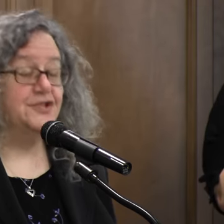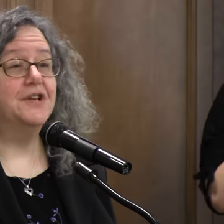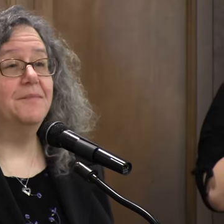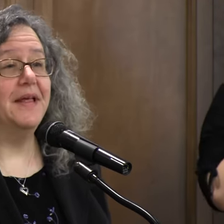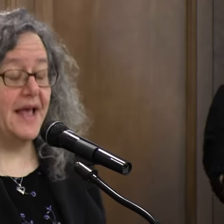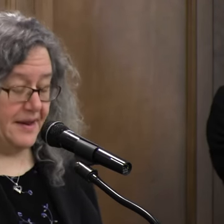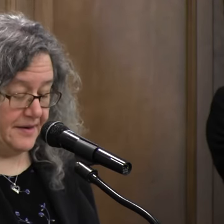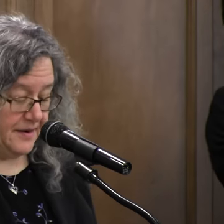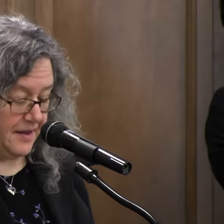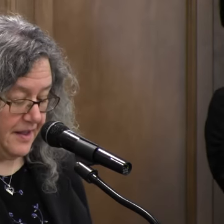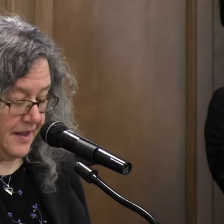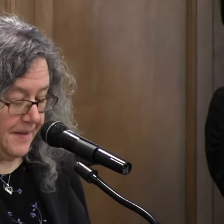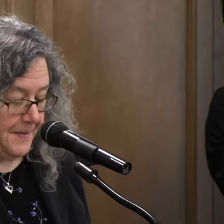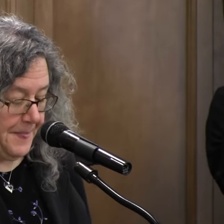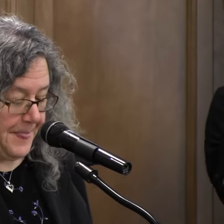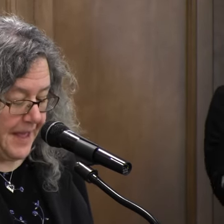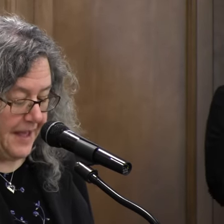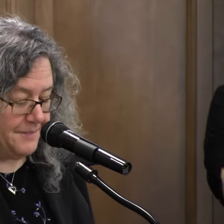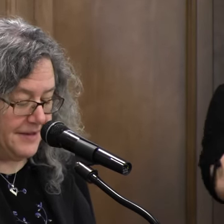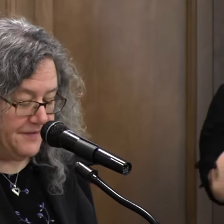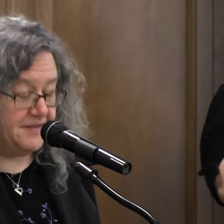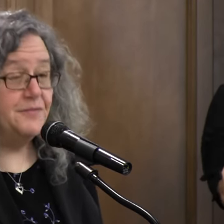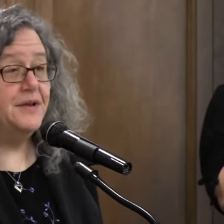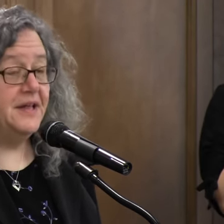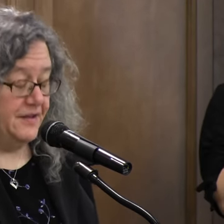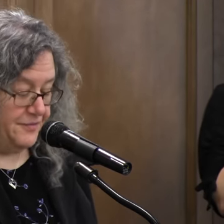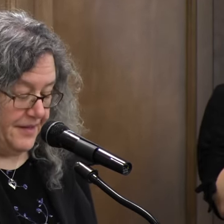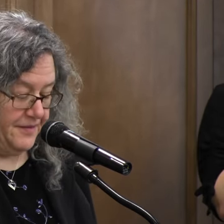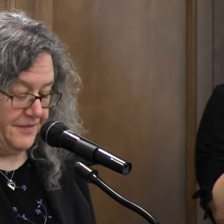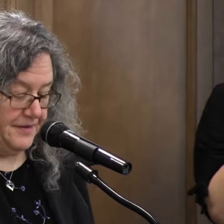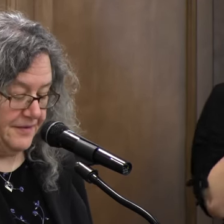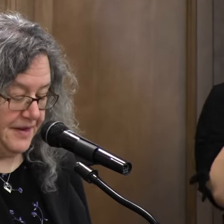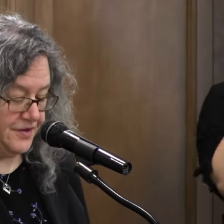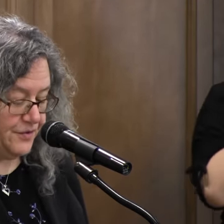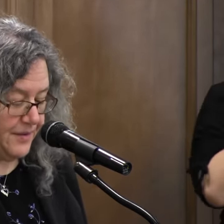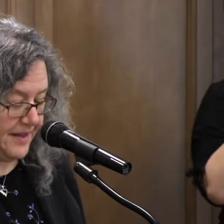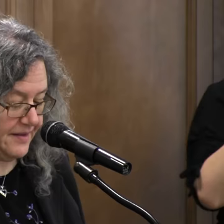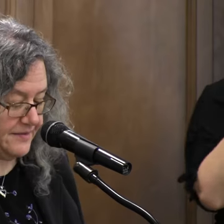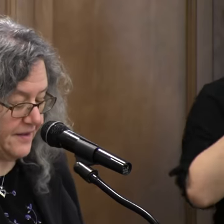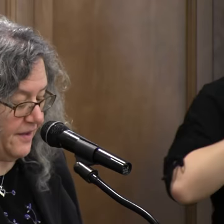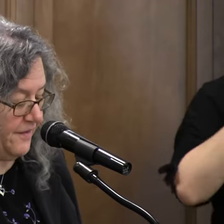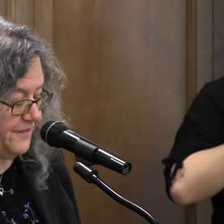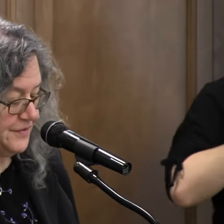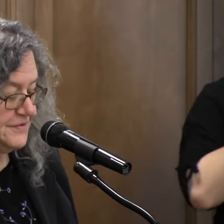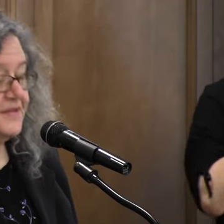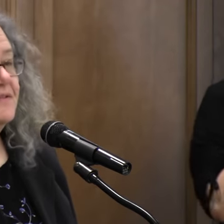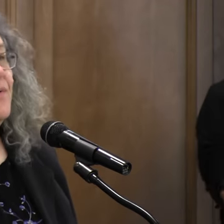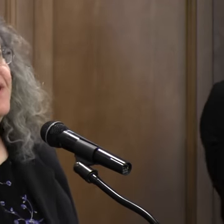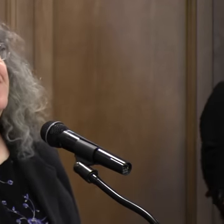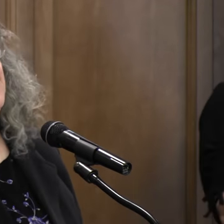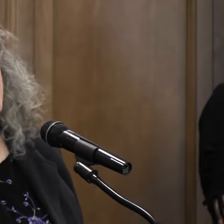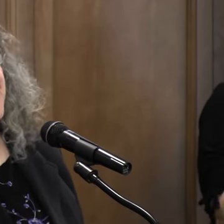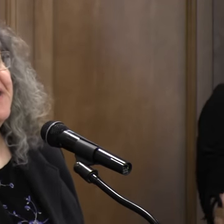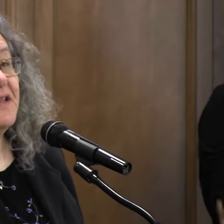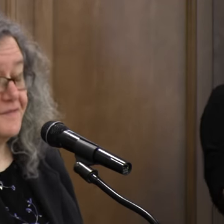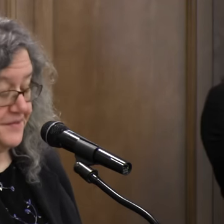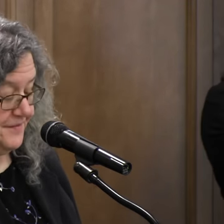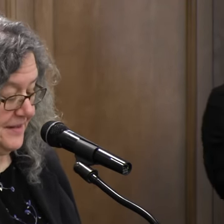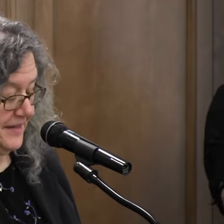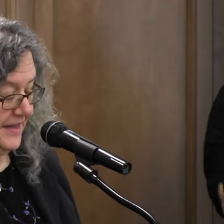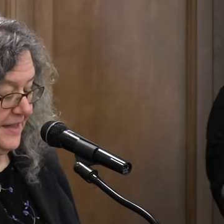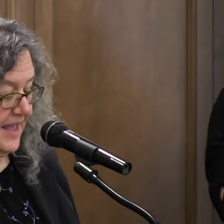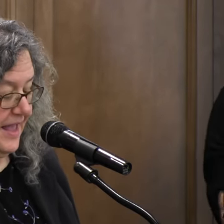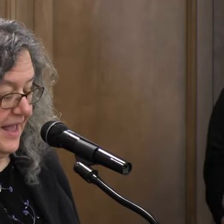Riverside Church in Manhattan. I believe this reading is relevant in two ways. First, it is a wonderful model